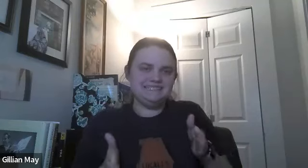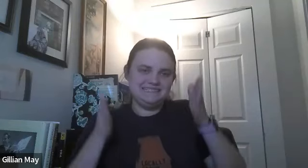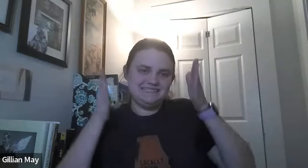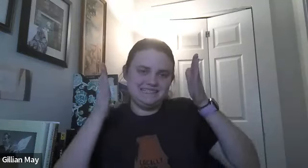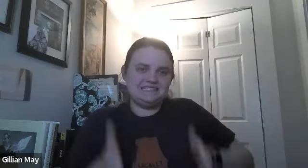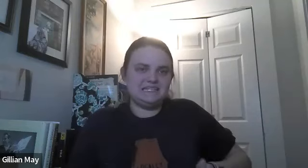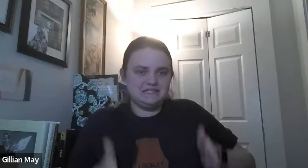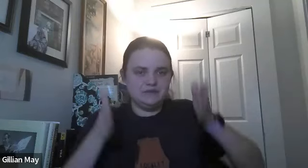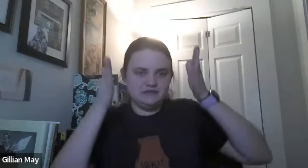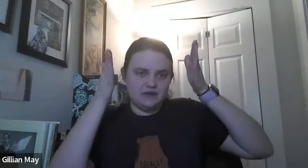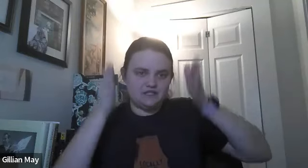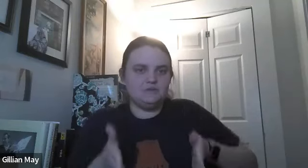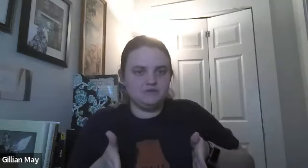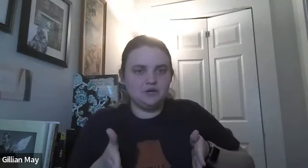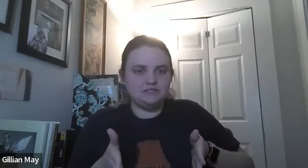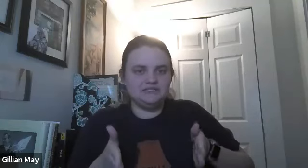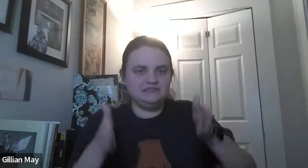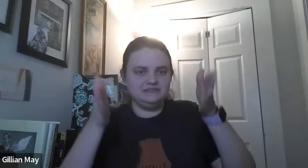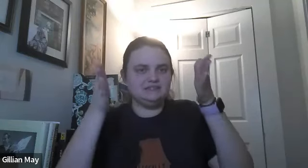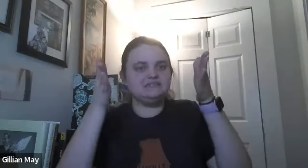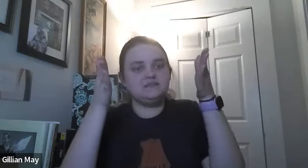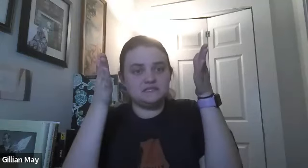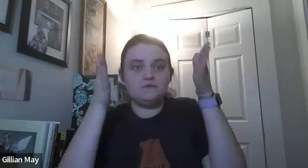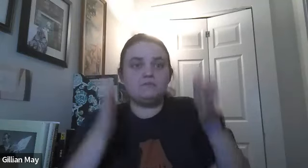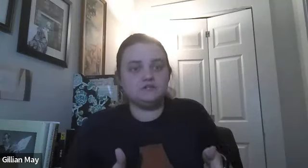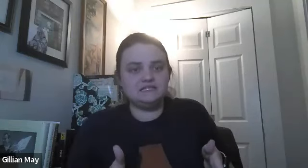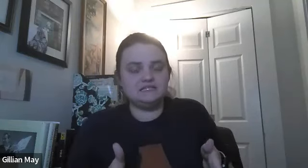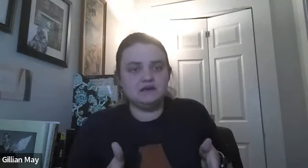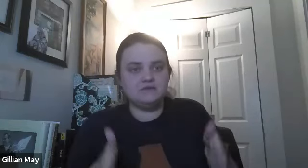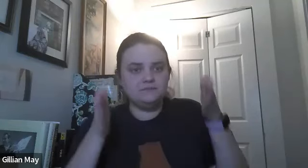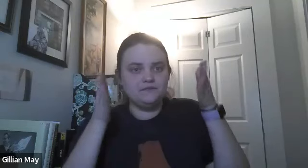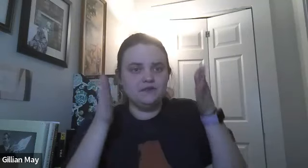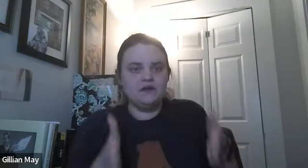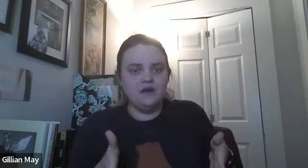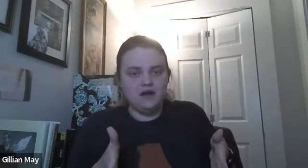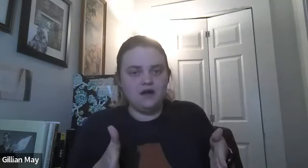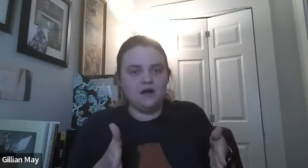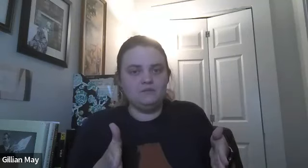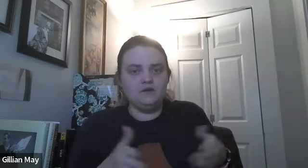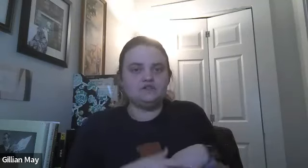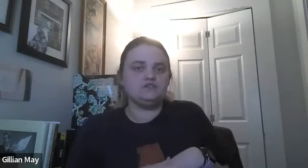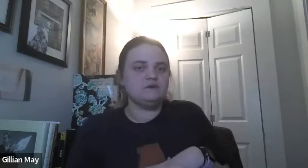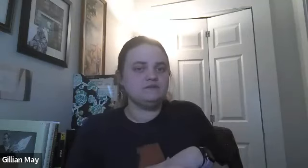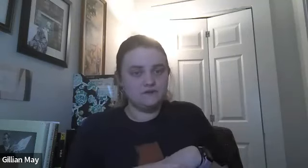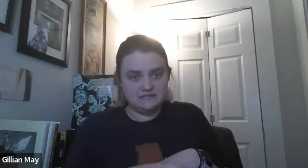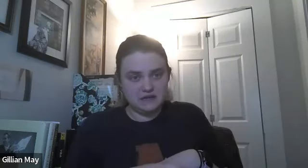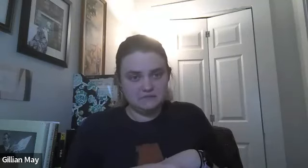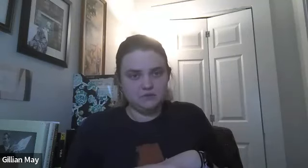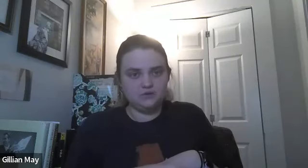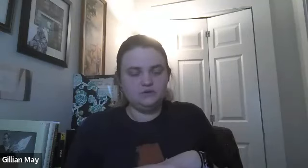person, this make that shape of person. This is like the sign for person itself. So like, for example, you